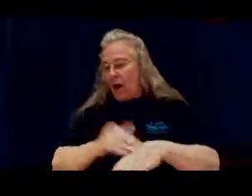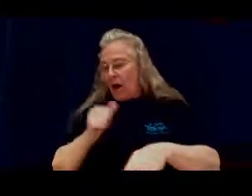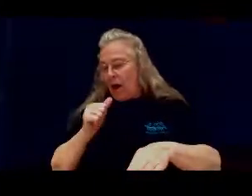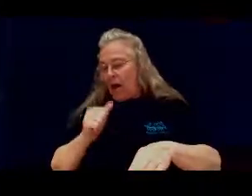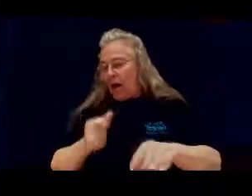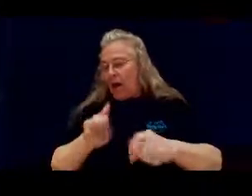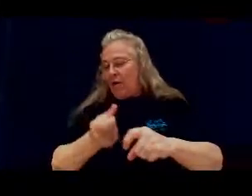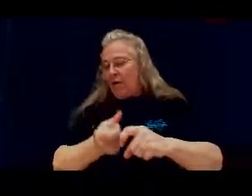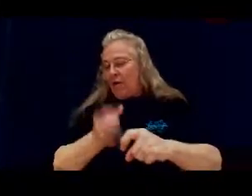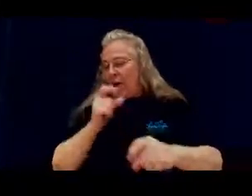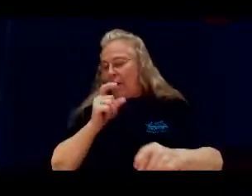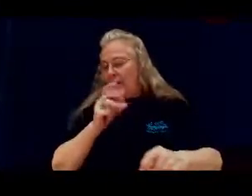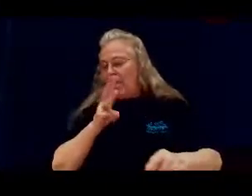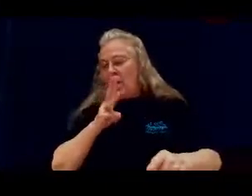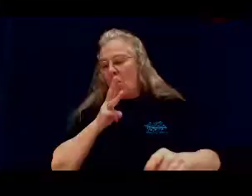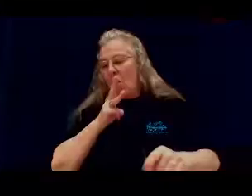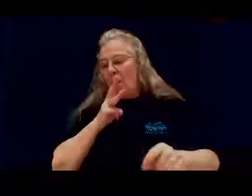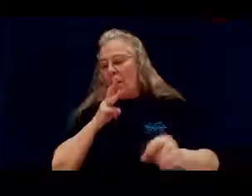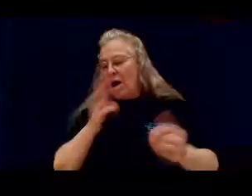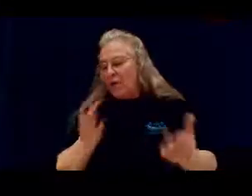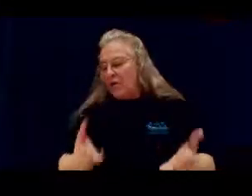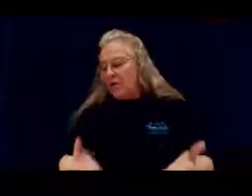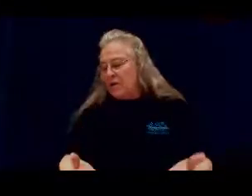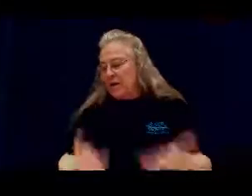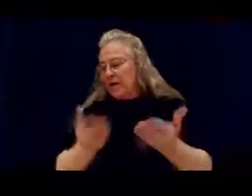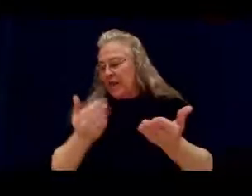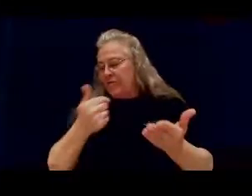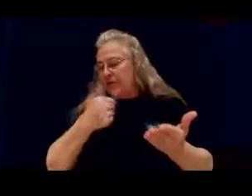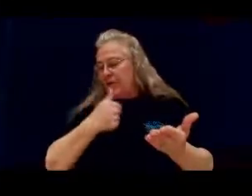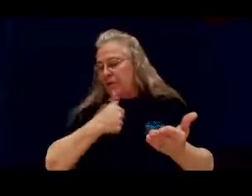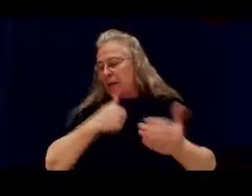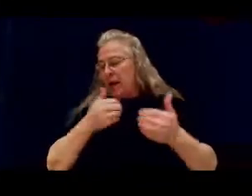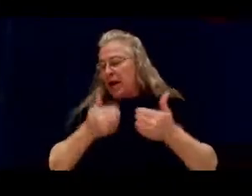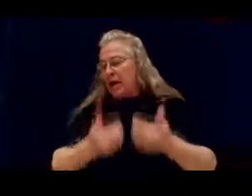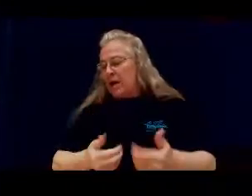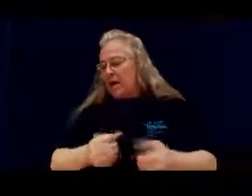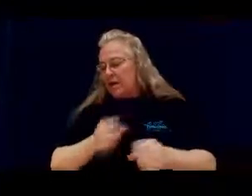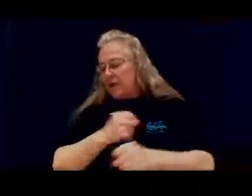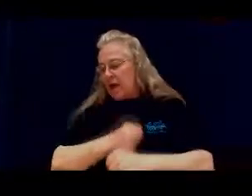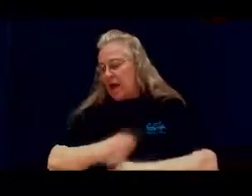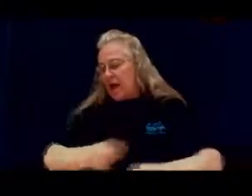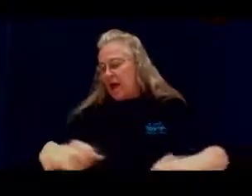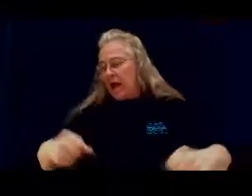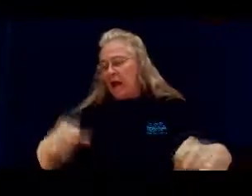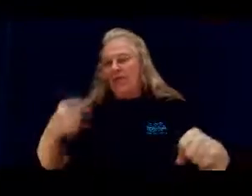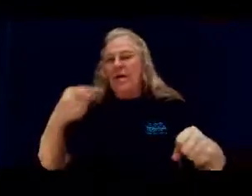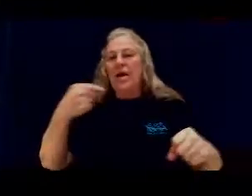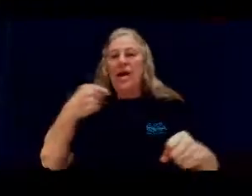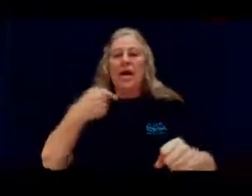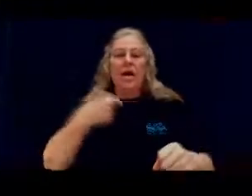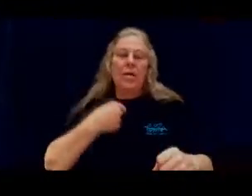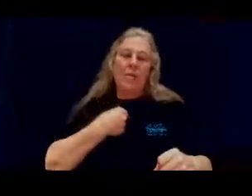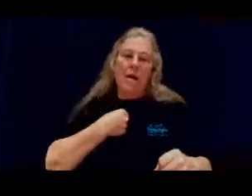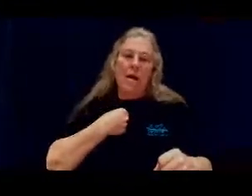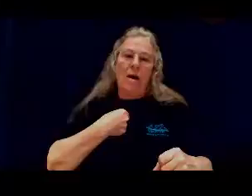cry, from the waters lifted me, now safe am